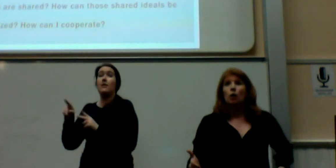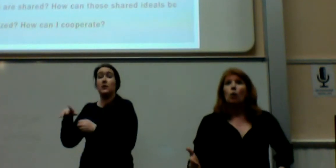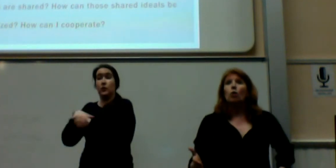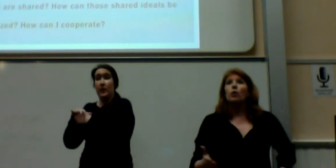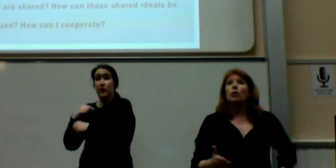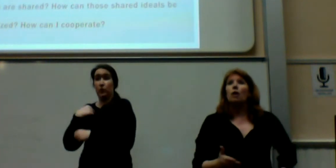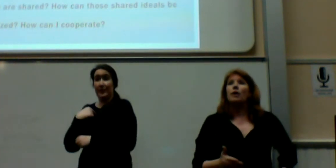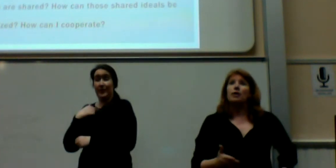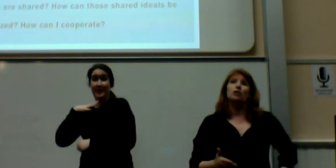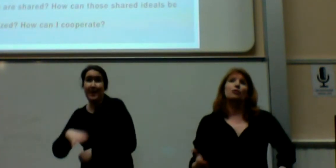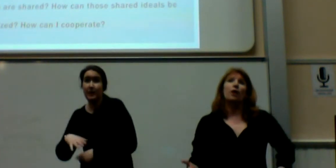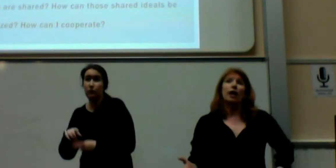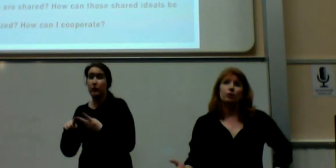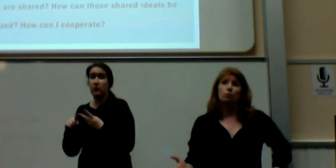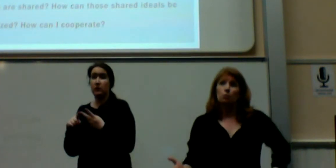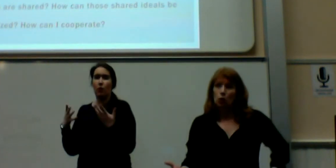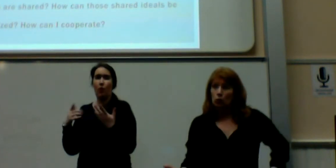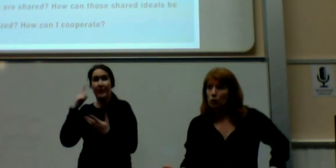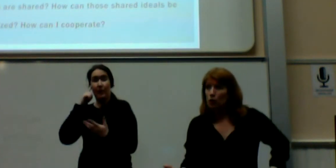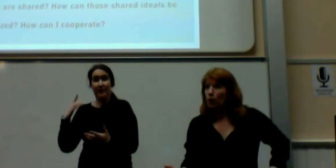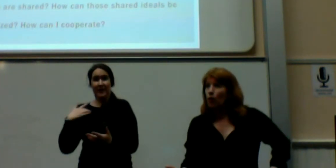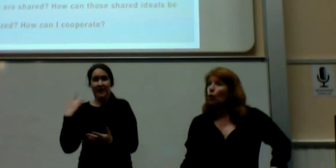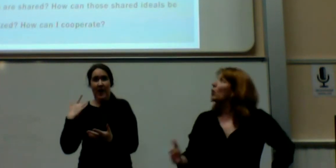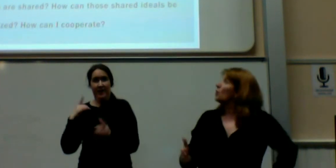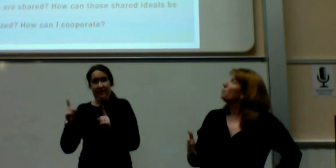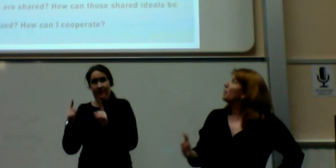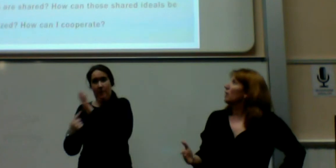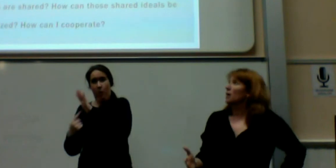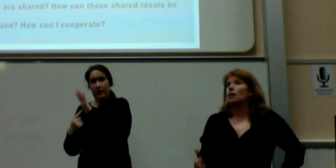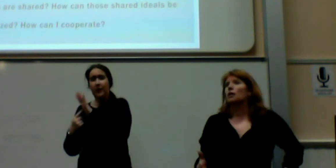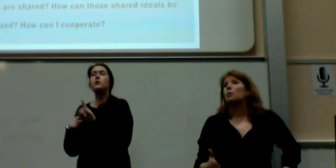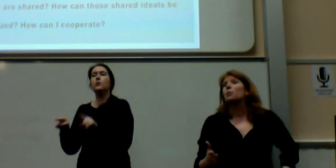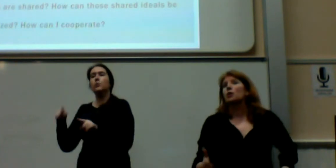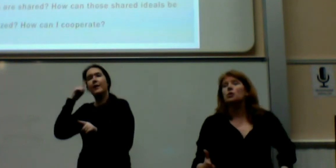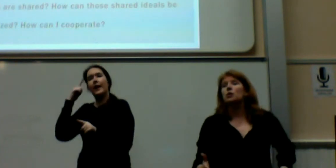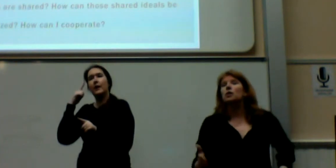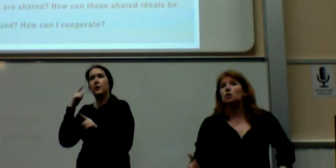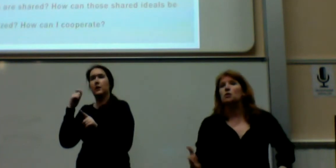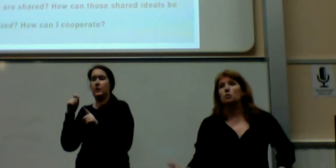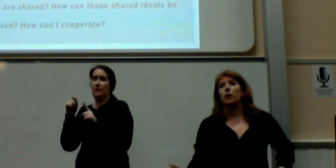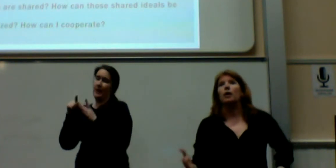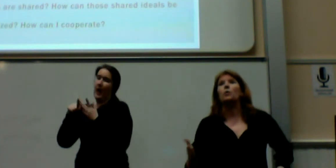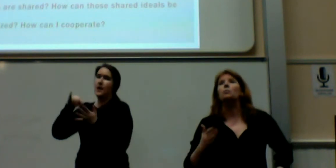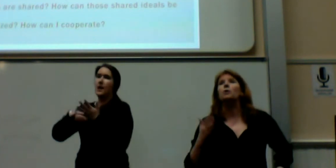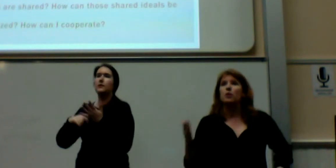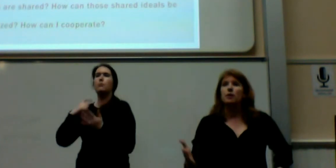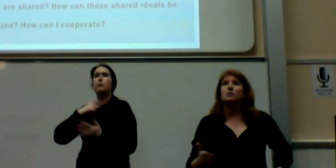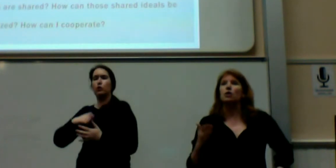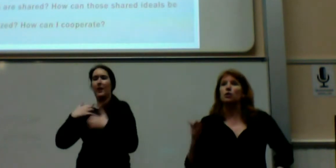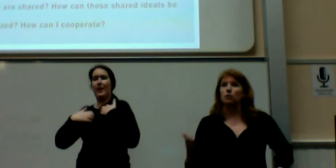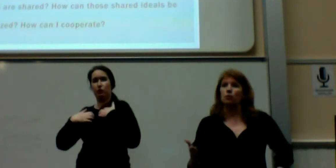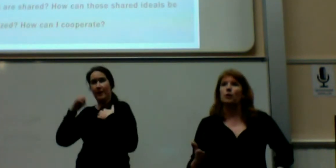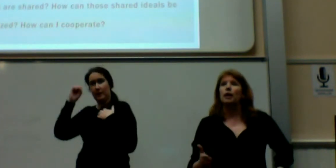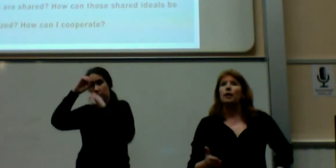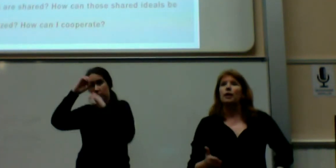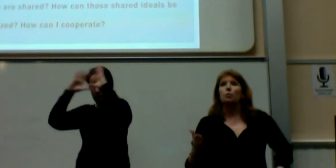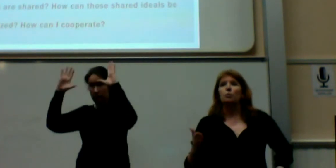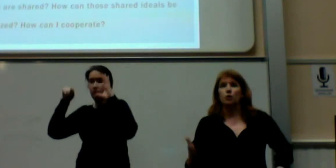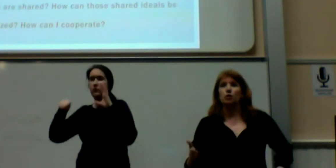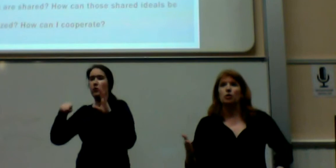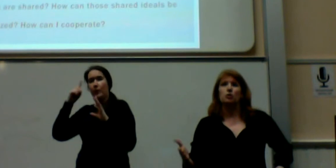desperate or we are in a survival mode, we will be thinking in a personal interest way. We will be reasoning